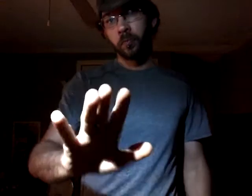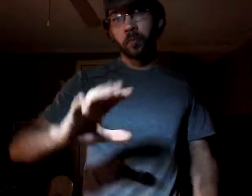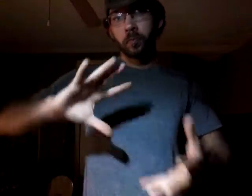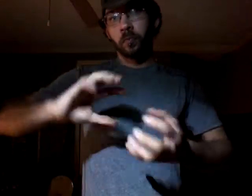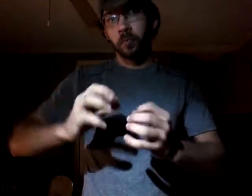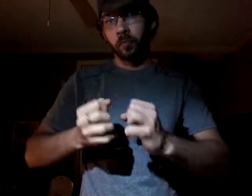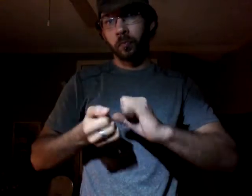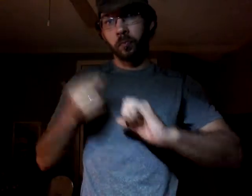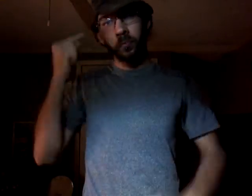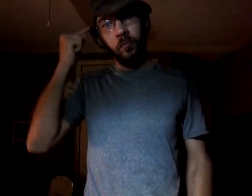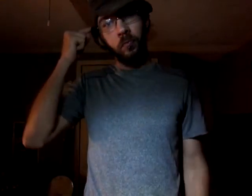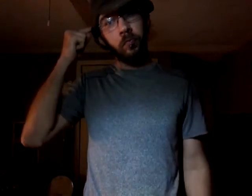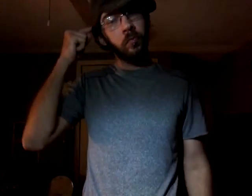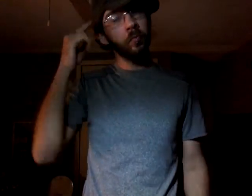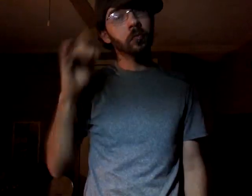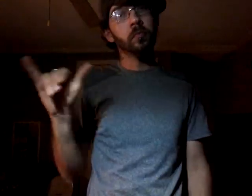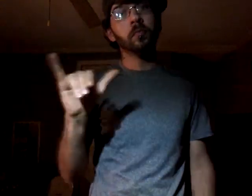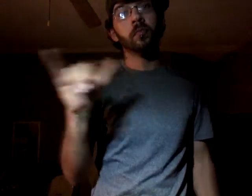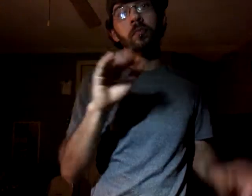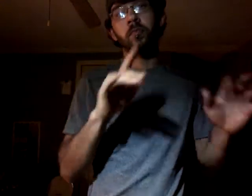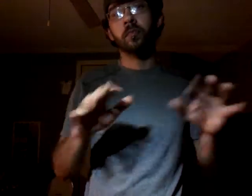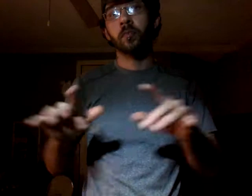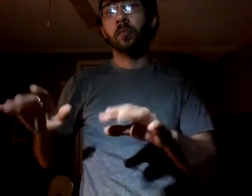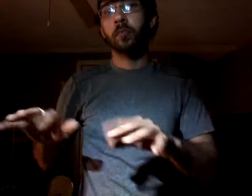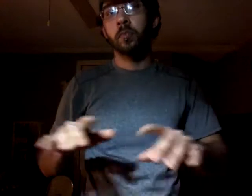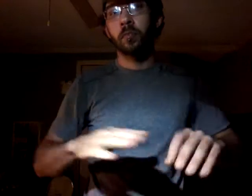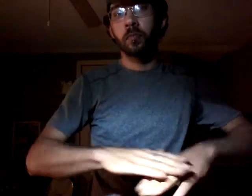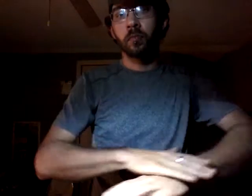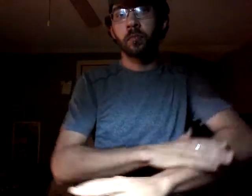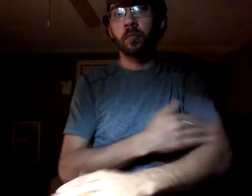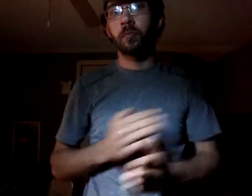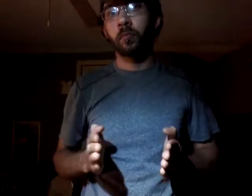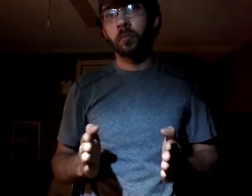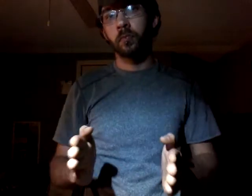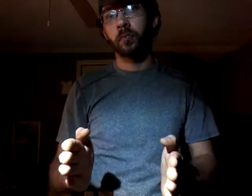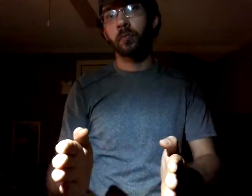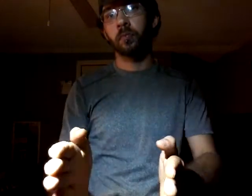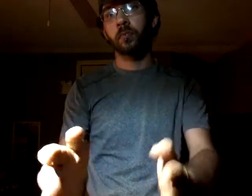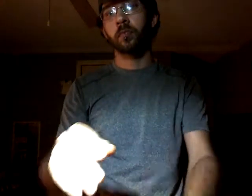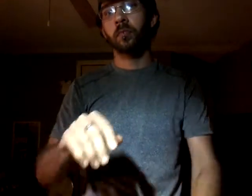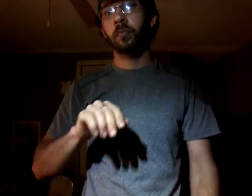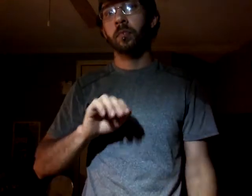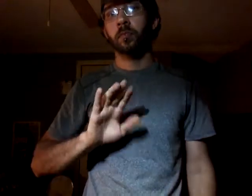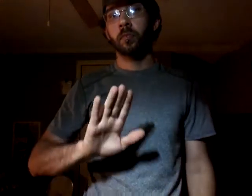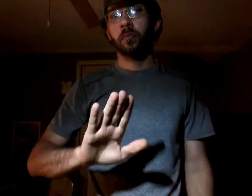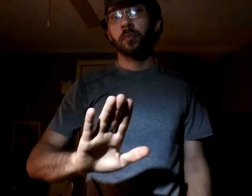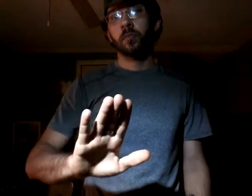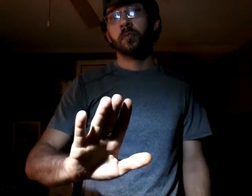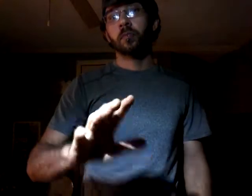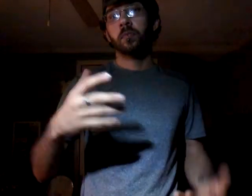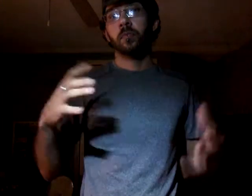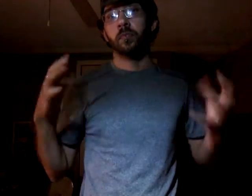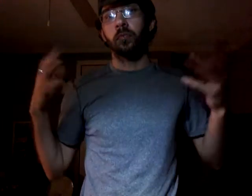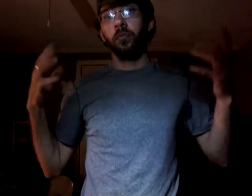twisted mind is like snow on the road Your shaking